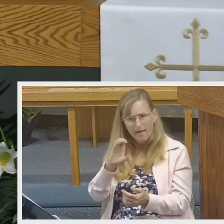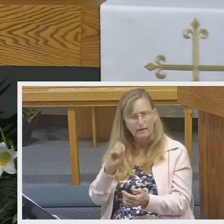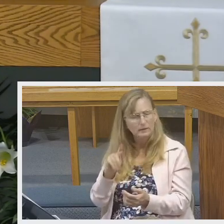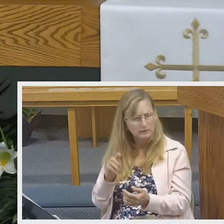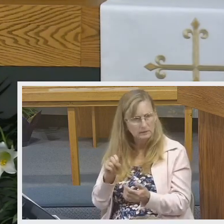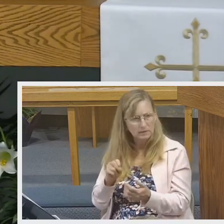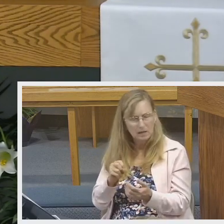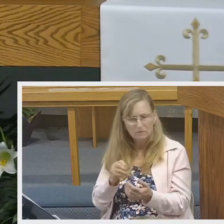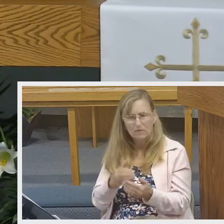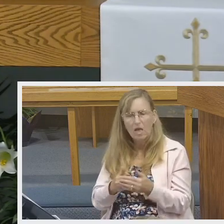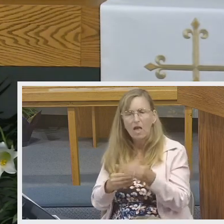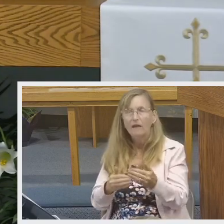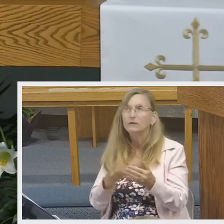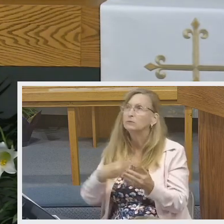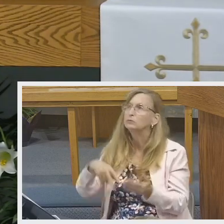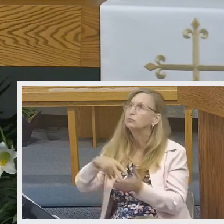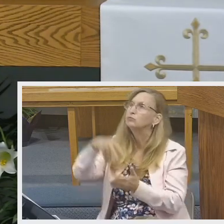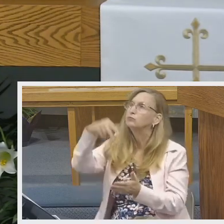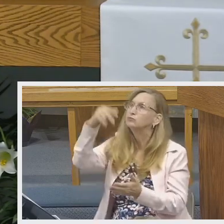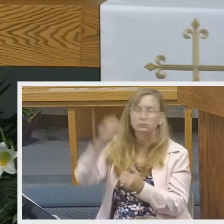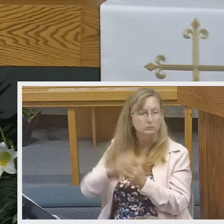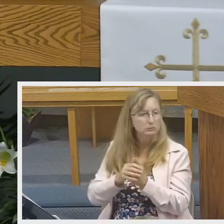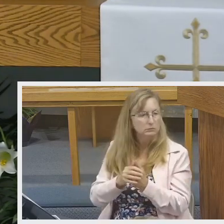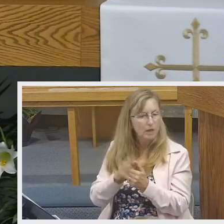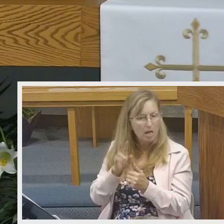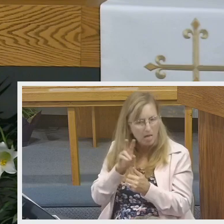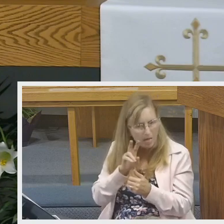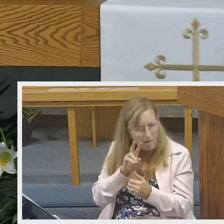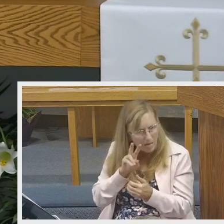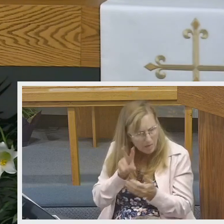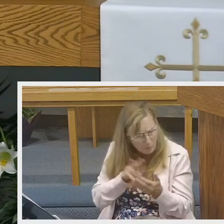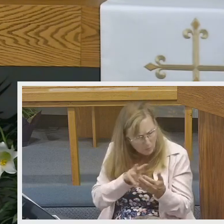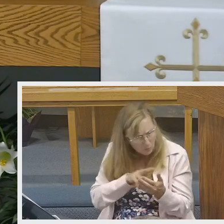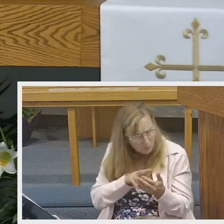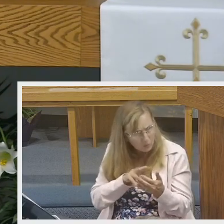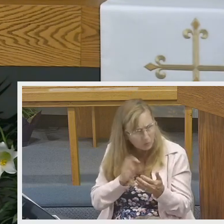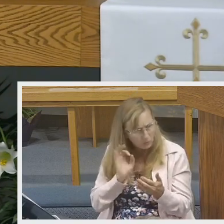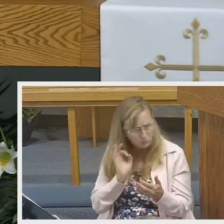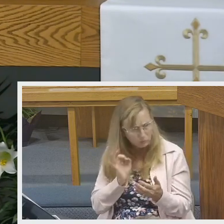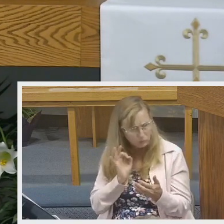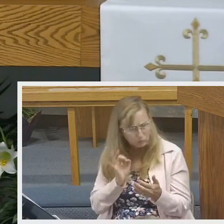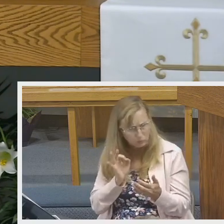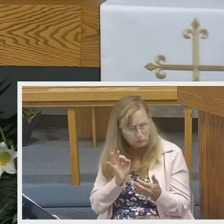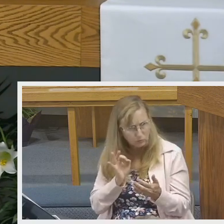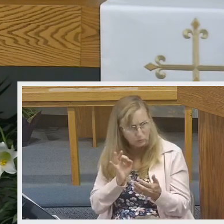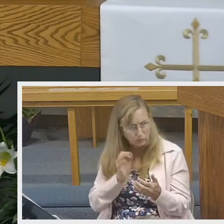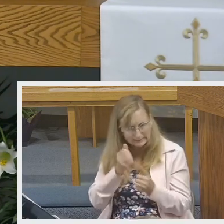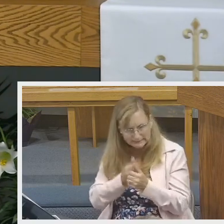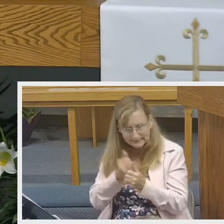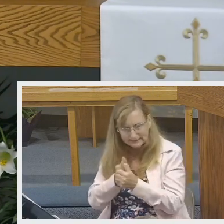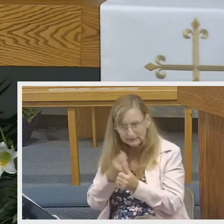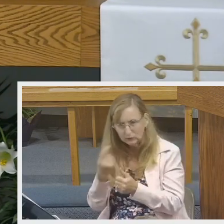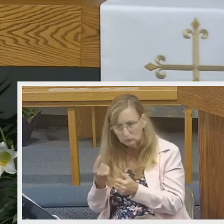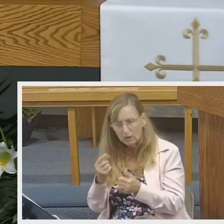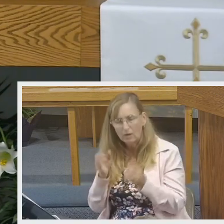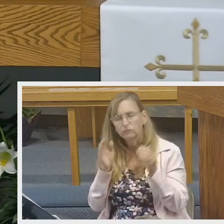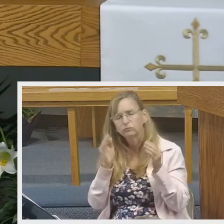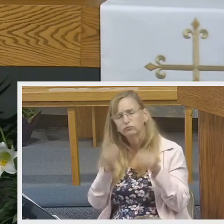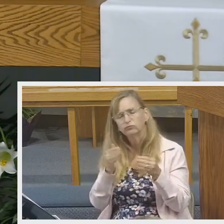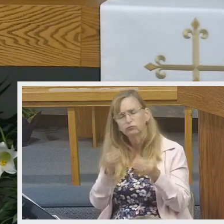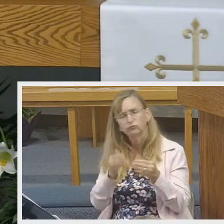ascension, look at the sermons. Every one of those sermons comes back and focuses on the